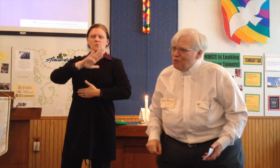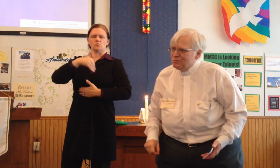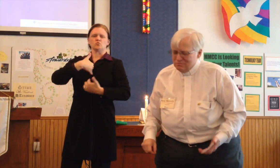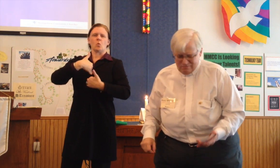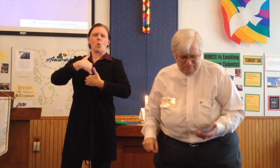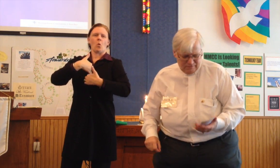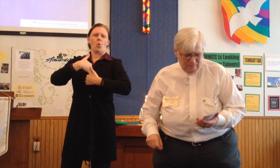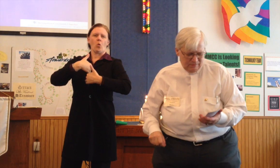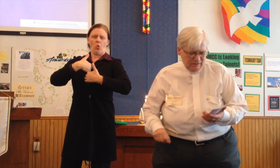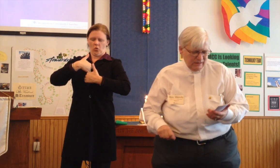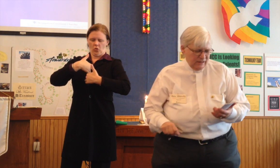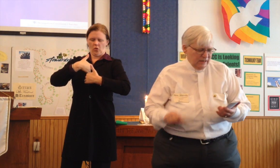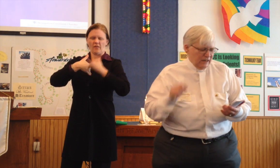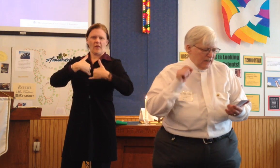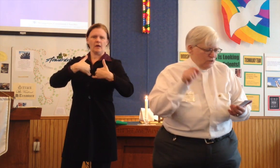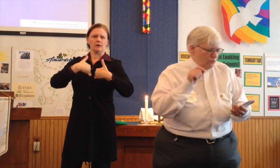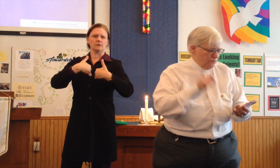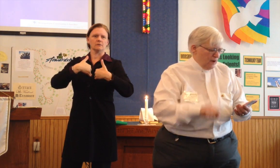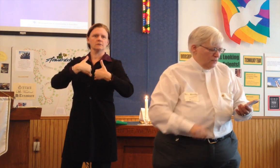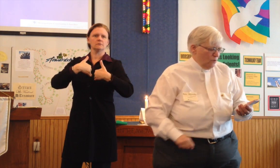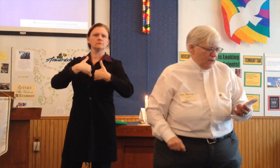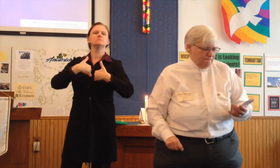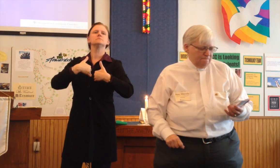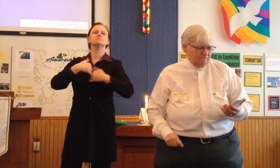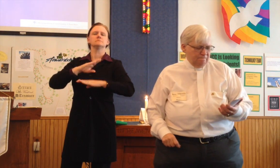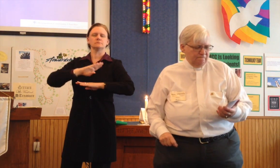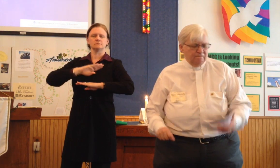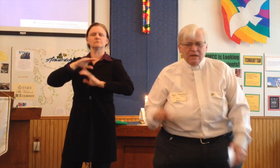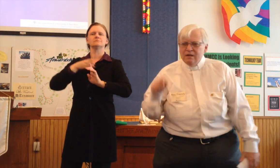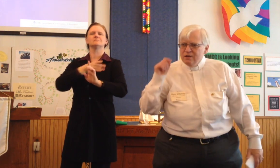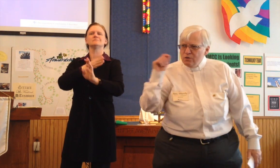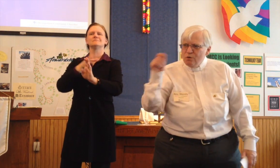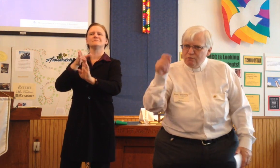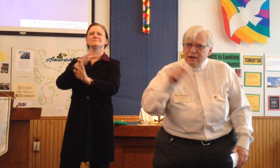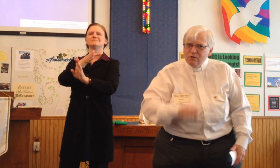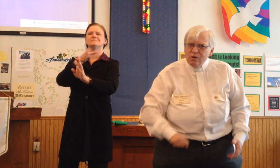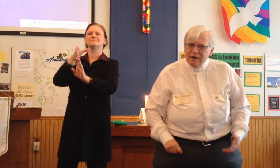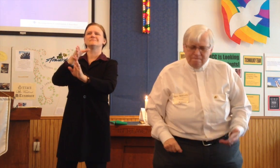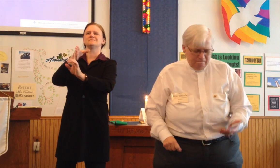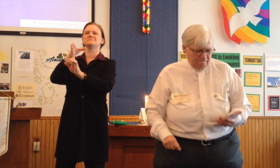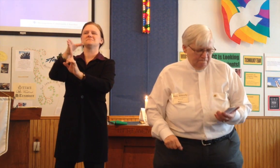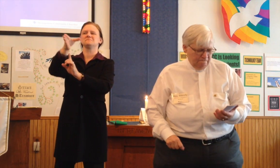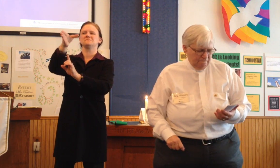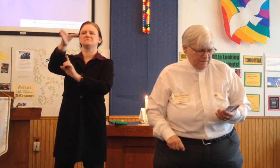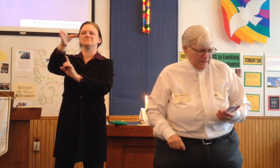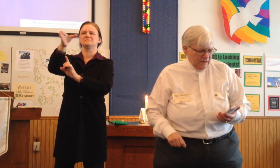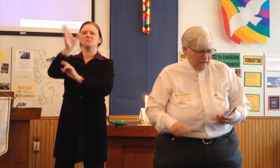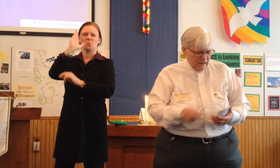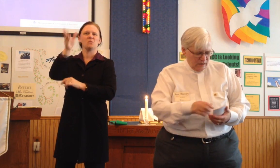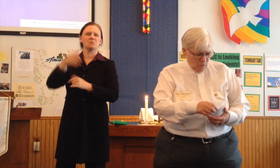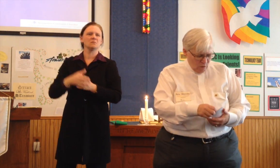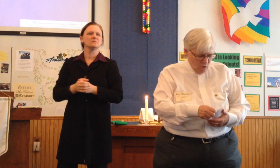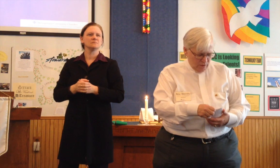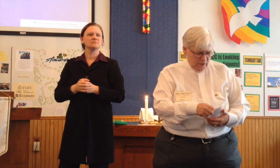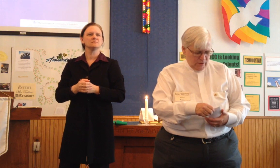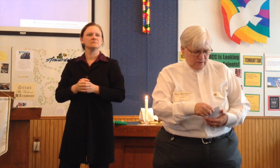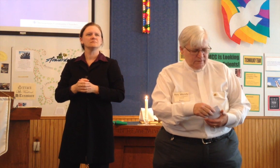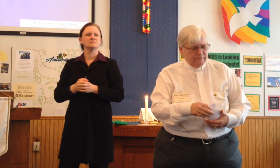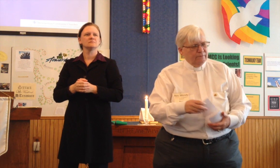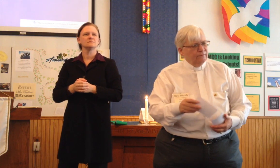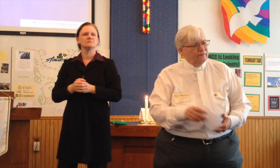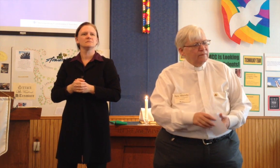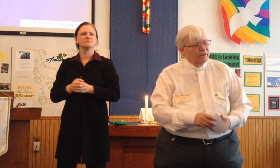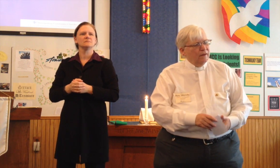soul. And you will find the way. You will find the way. And the